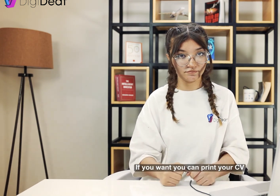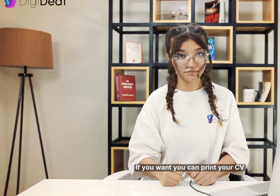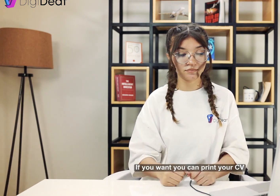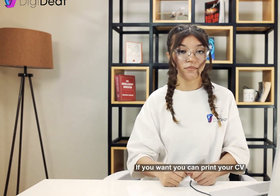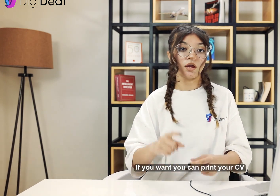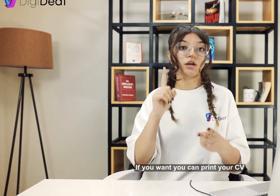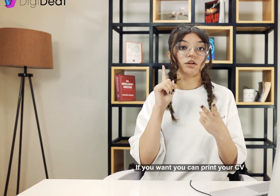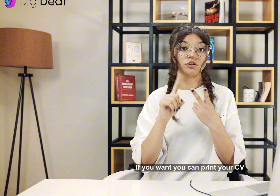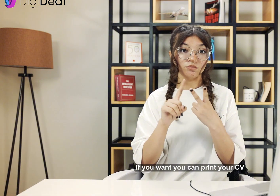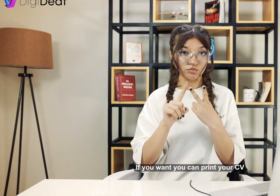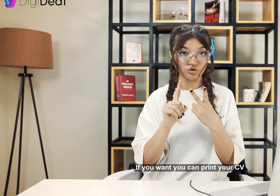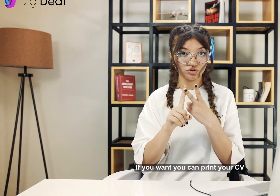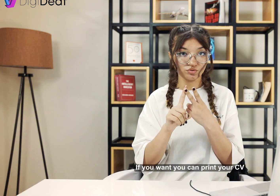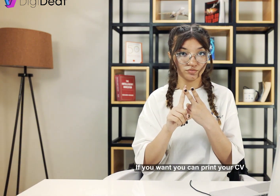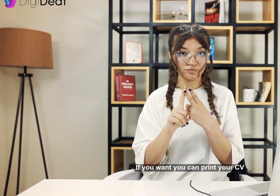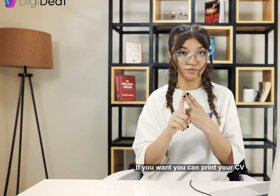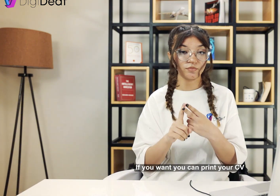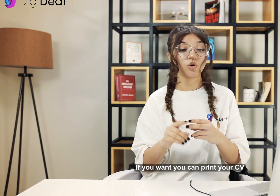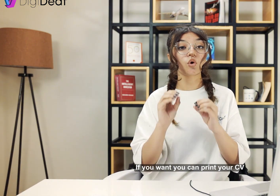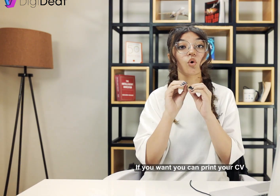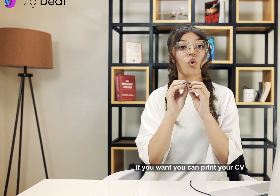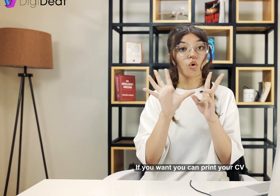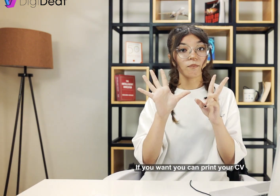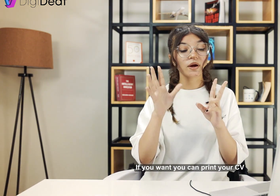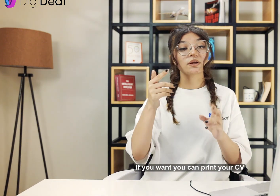If you want, you can print your CV.